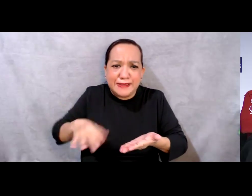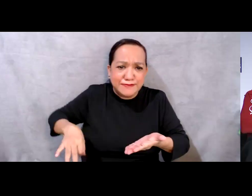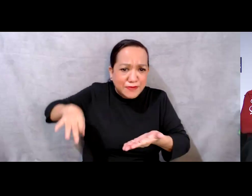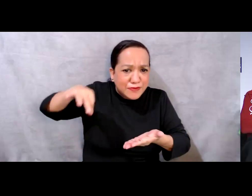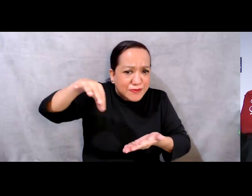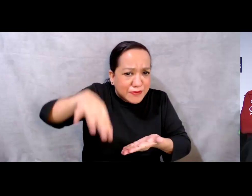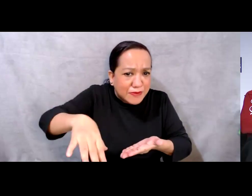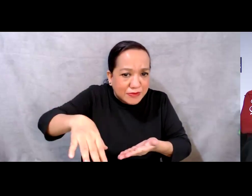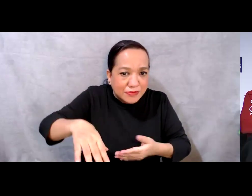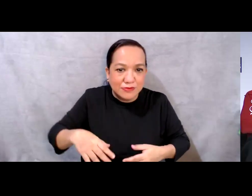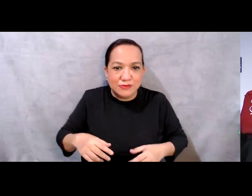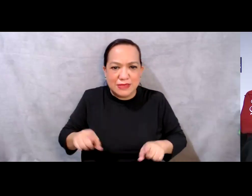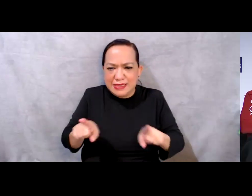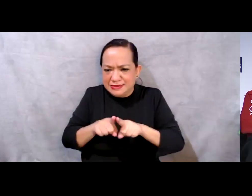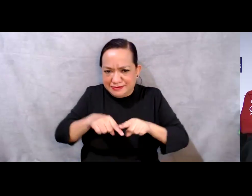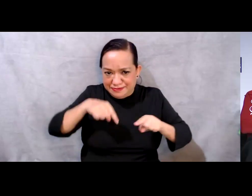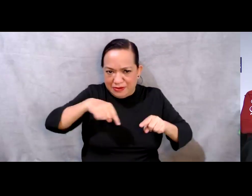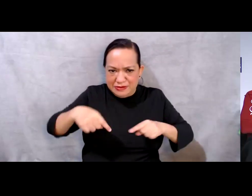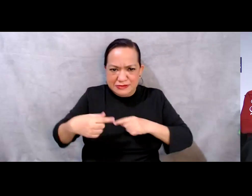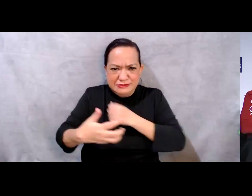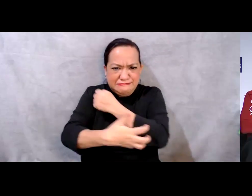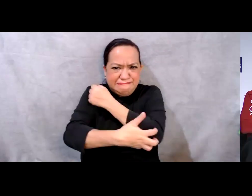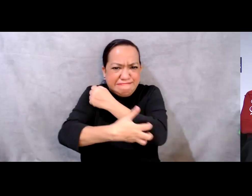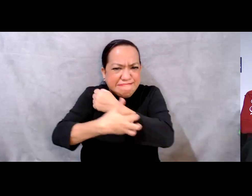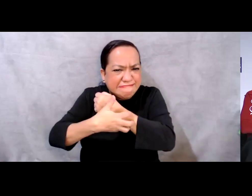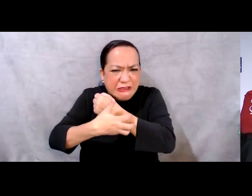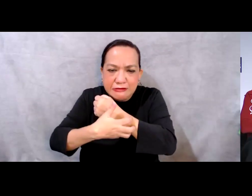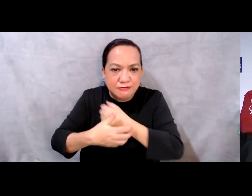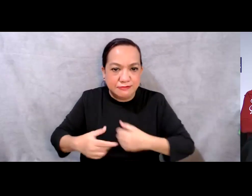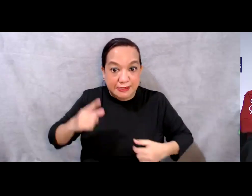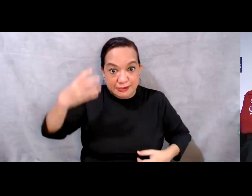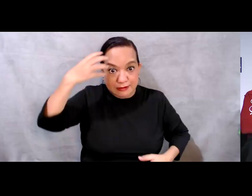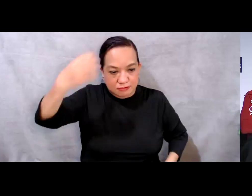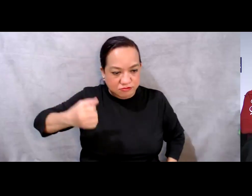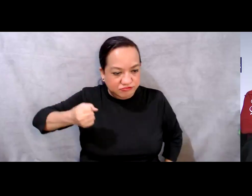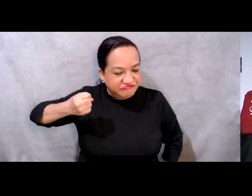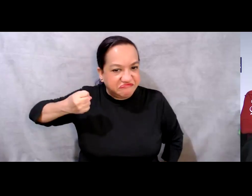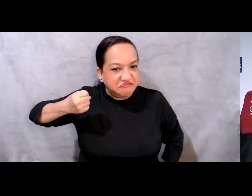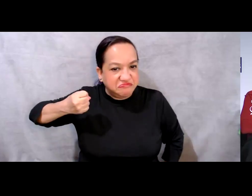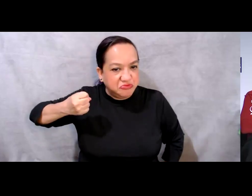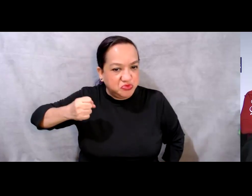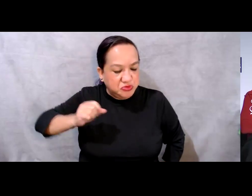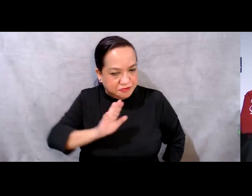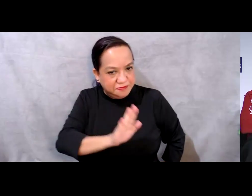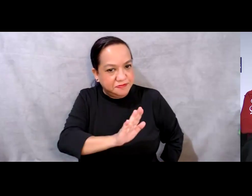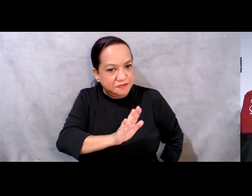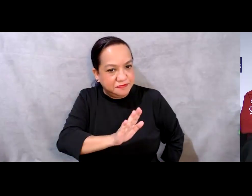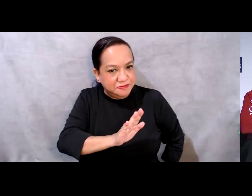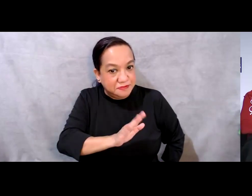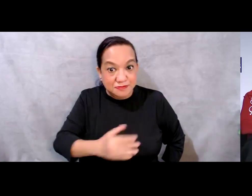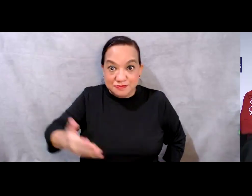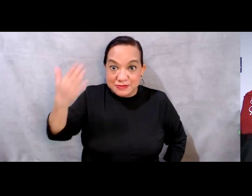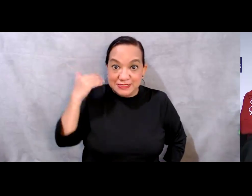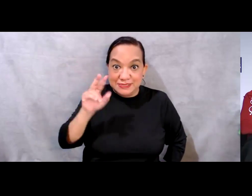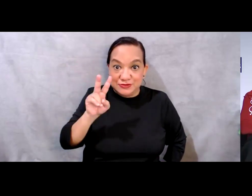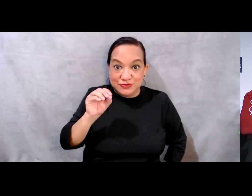all had their shops there for 25 or 30 years. And yet they were told, dismantle, and if you